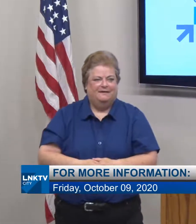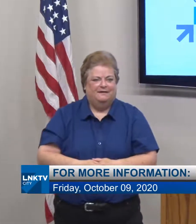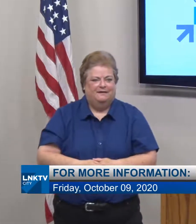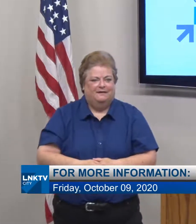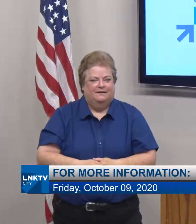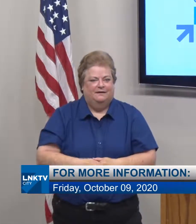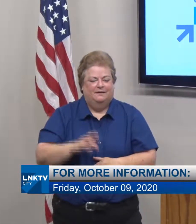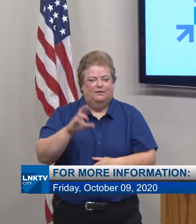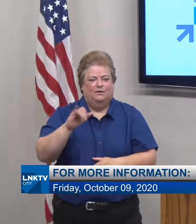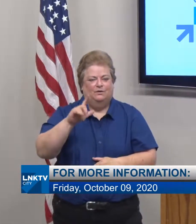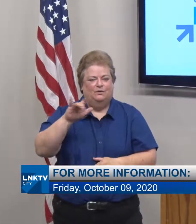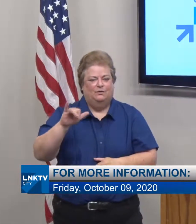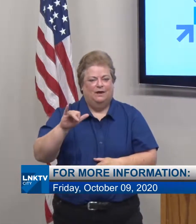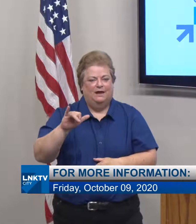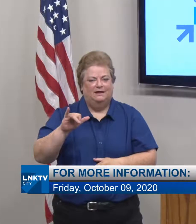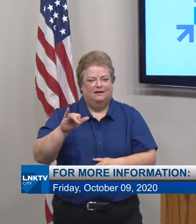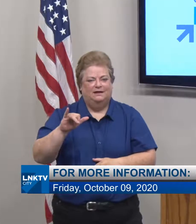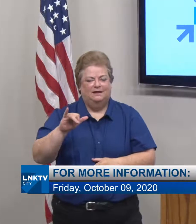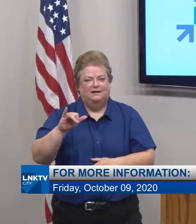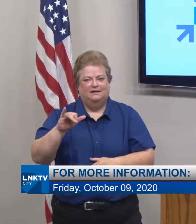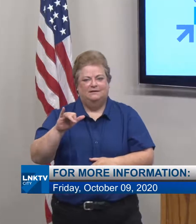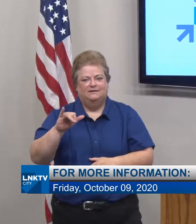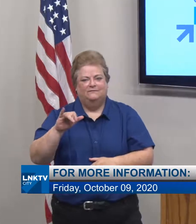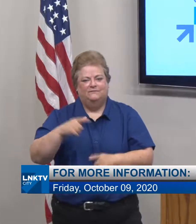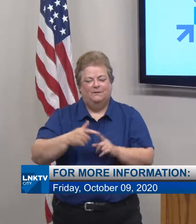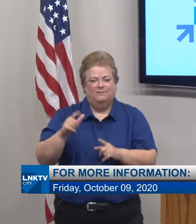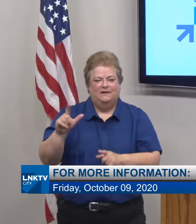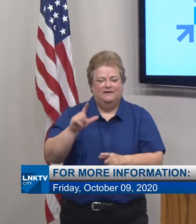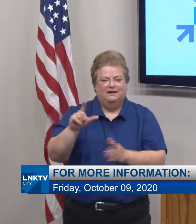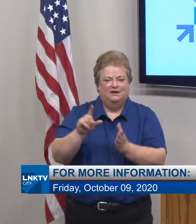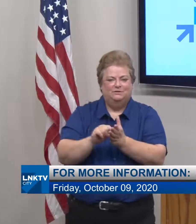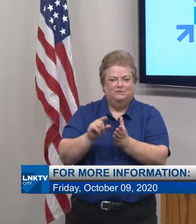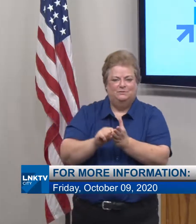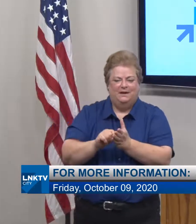Riley at the Journal Star with questions for Director Lopez.